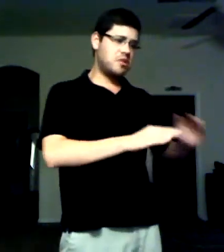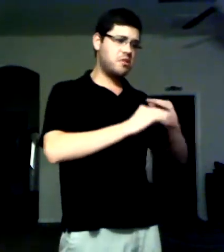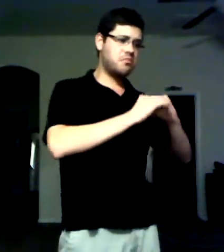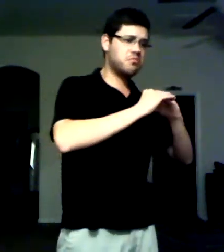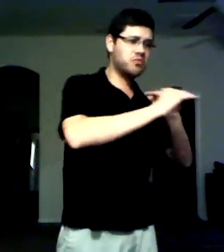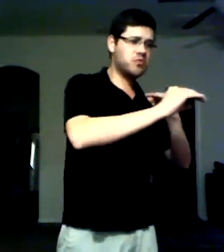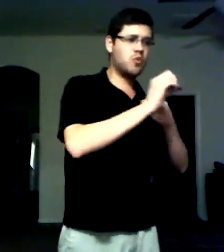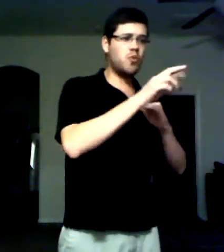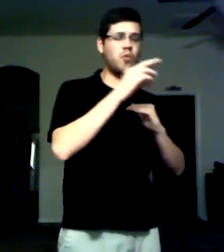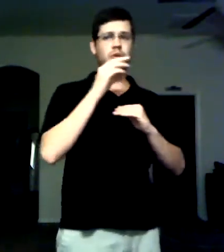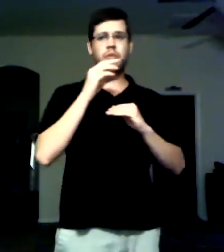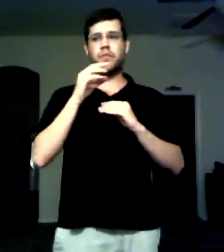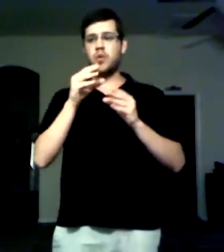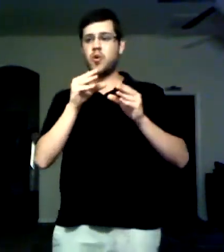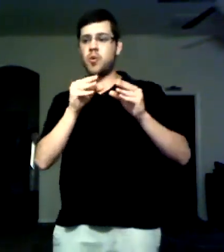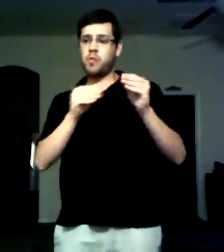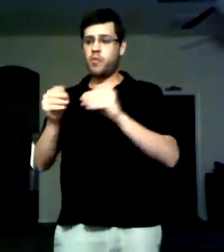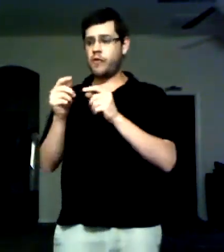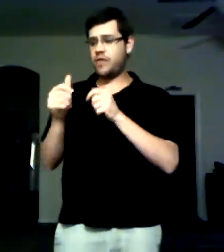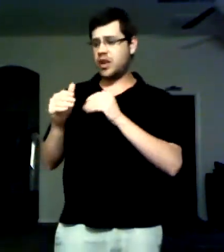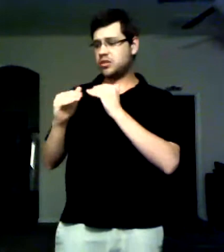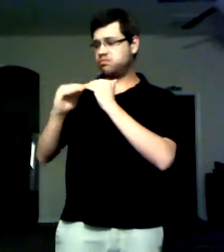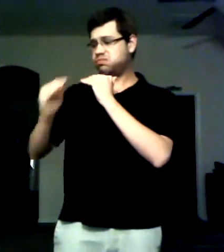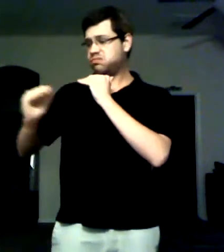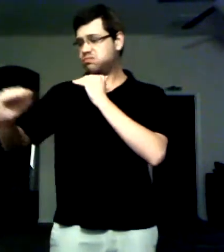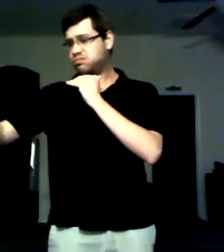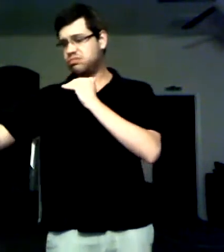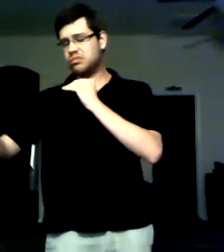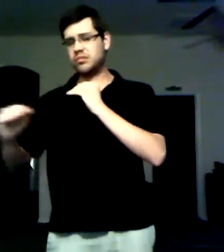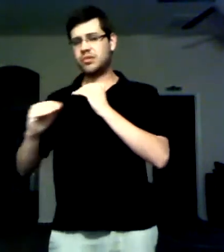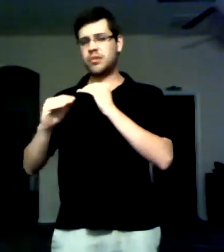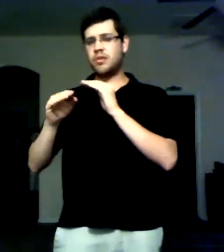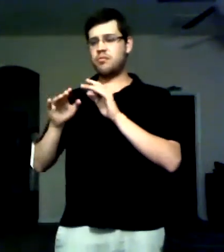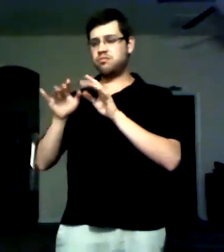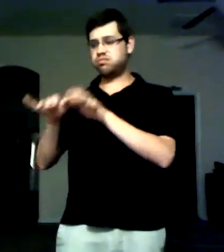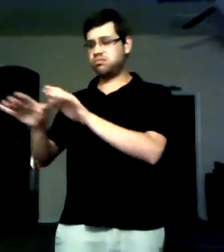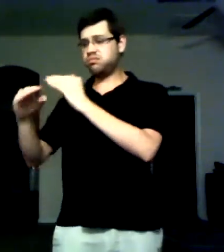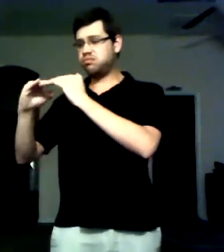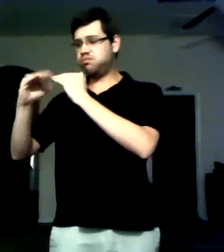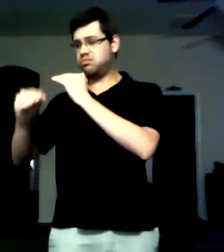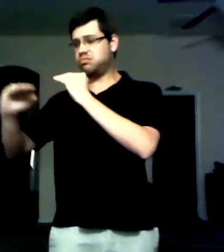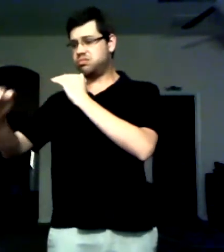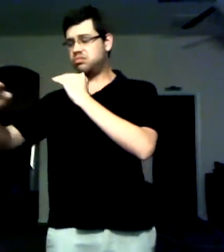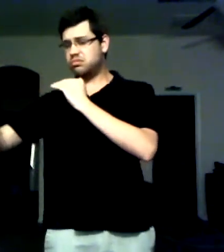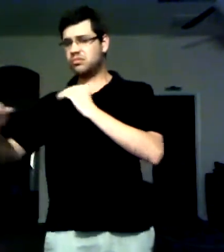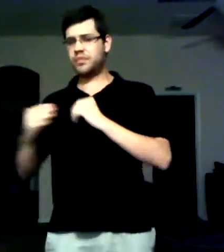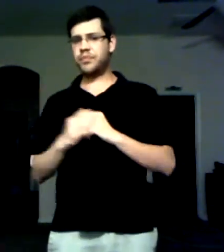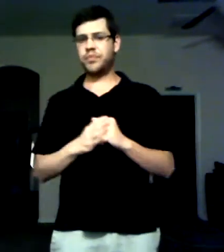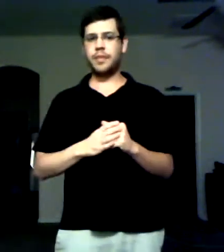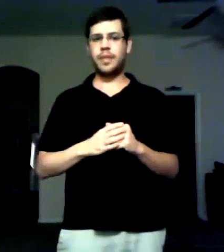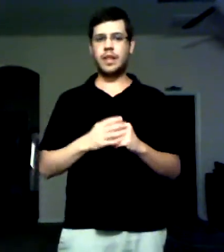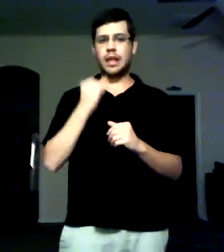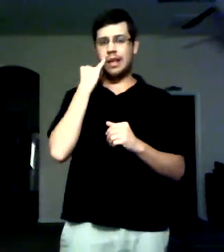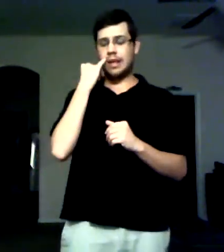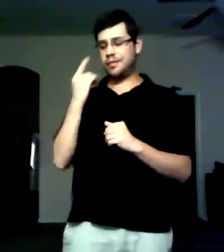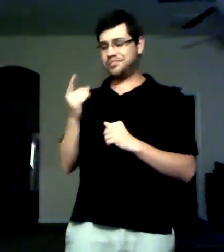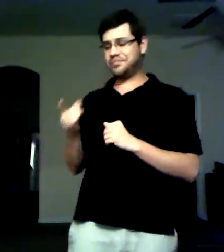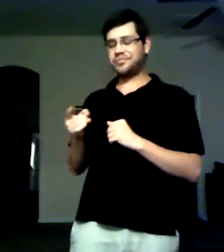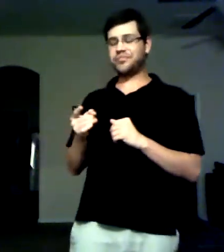one of the best all around, or the best most resilient boats is made out of